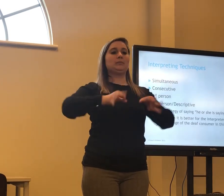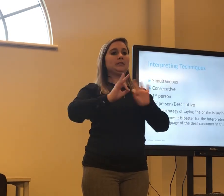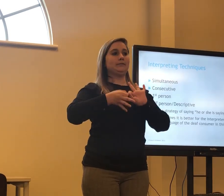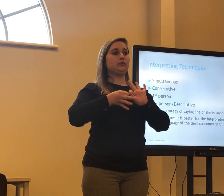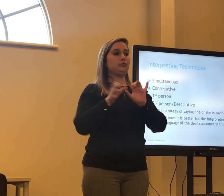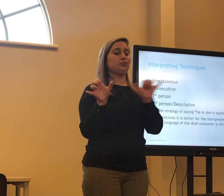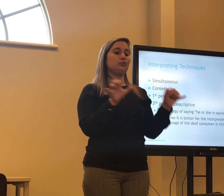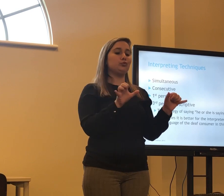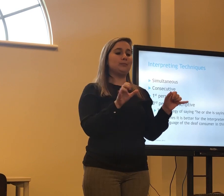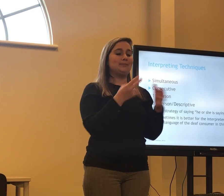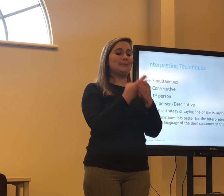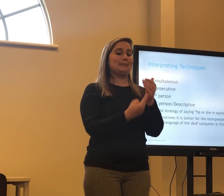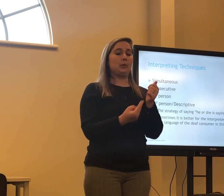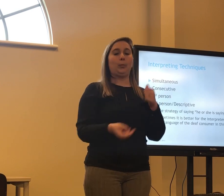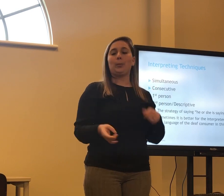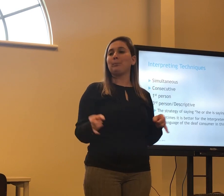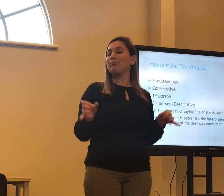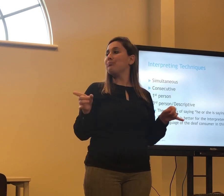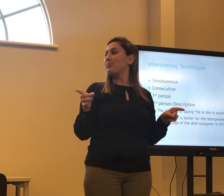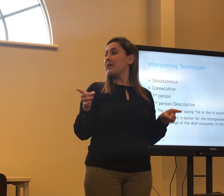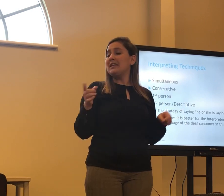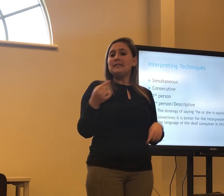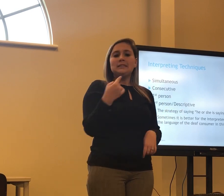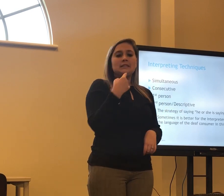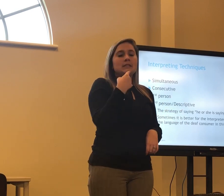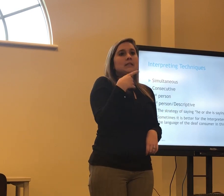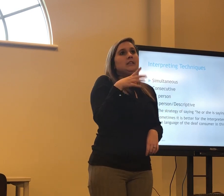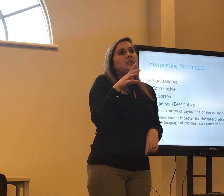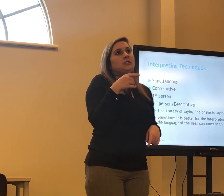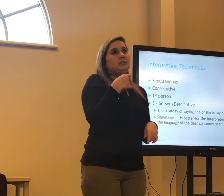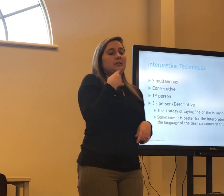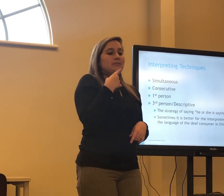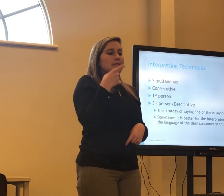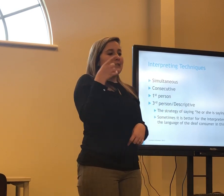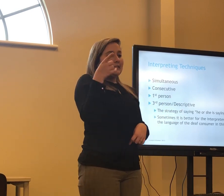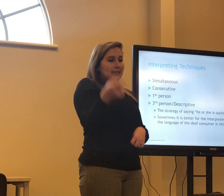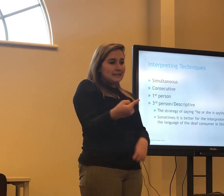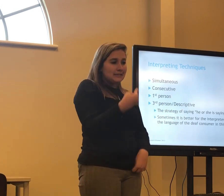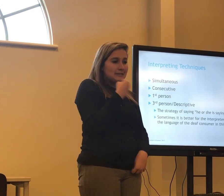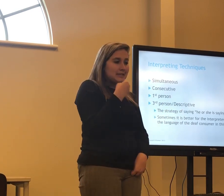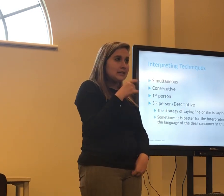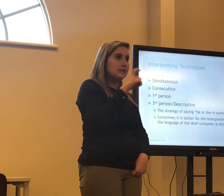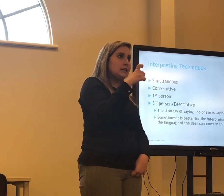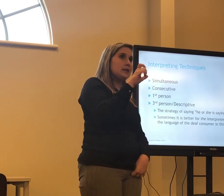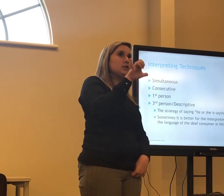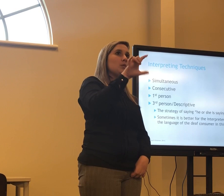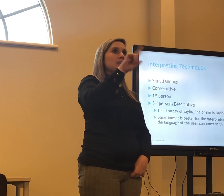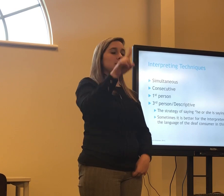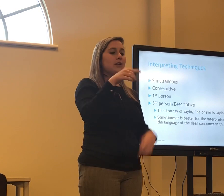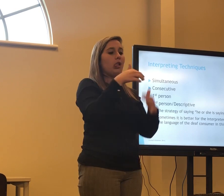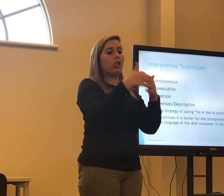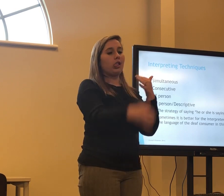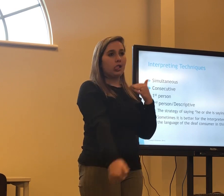So you're saying, he's saying X, Y, Z. Or he's talking